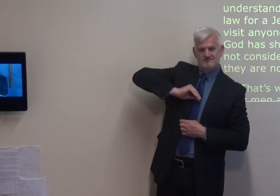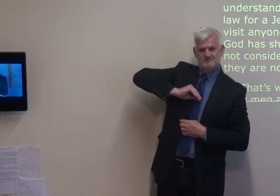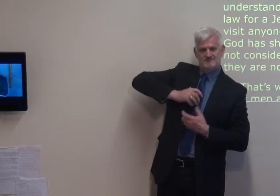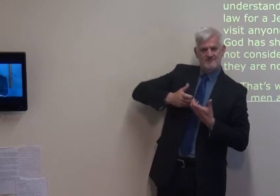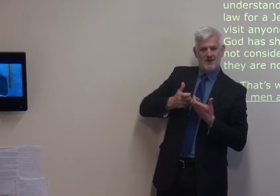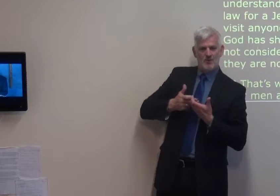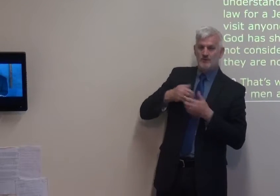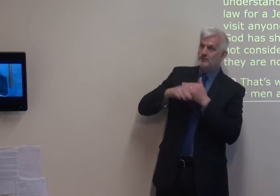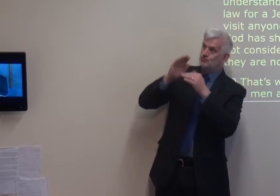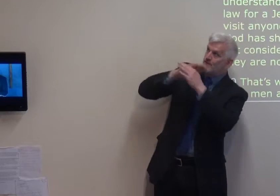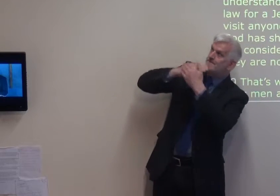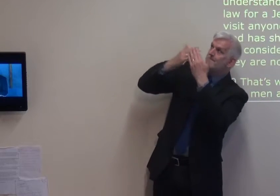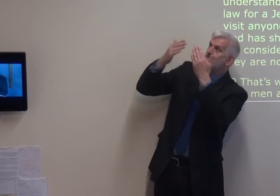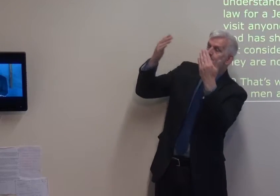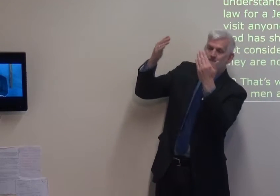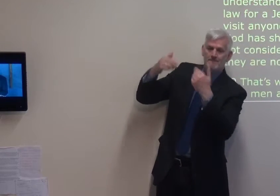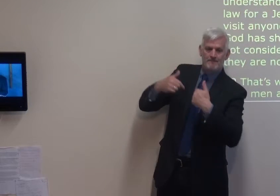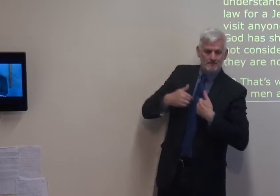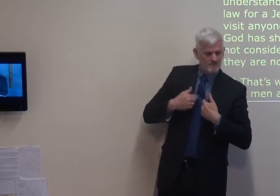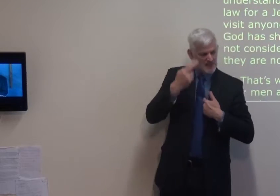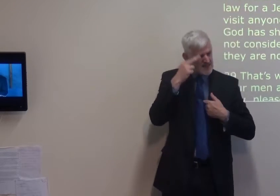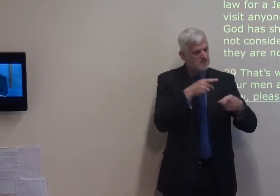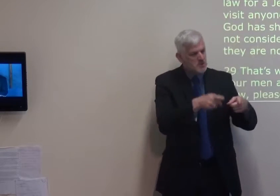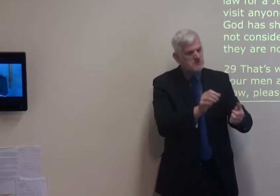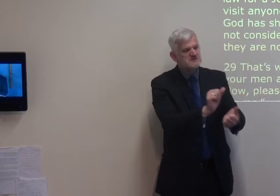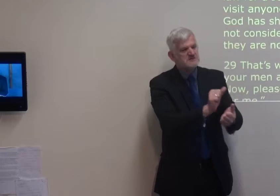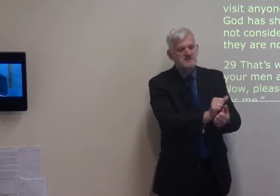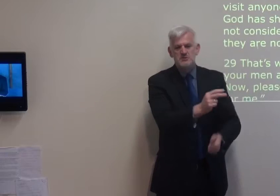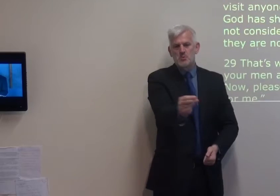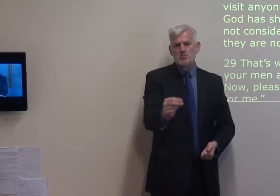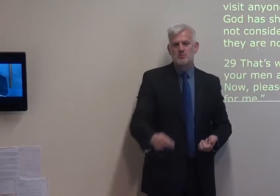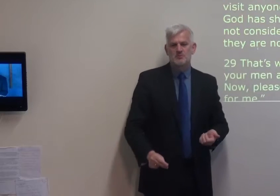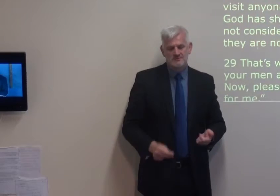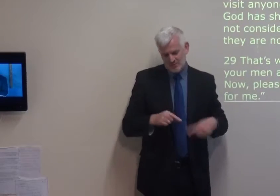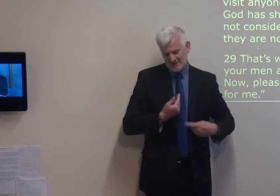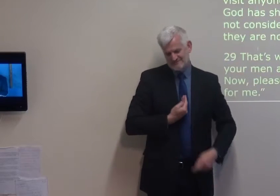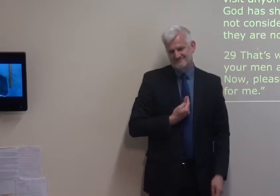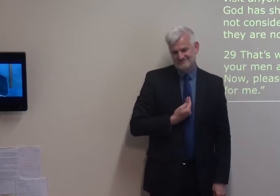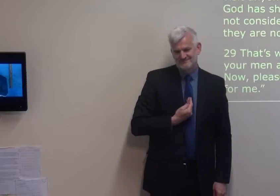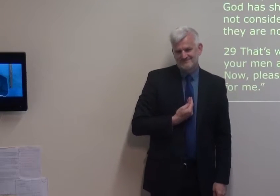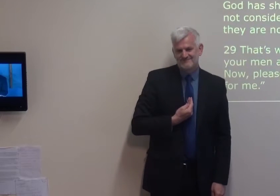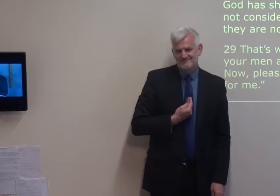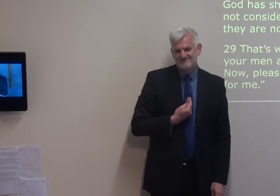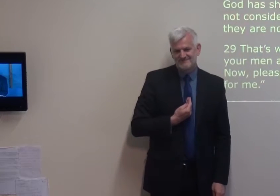I should not call any man common or unclean.